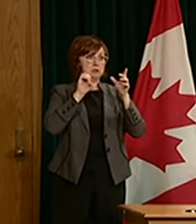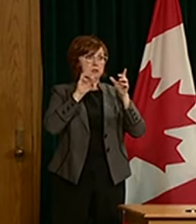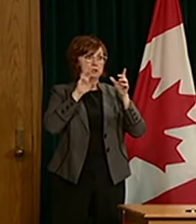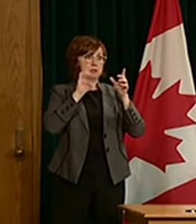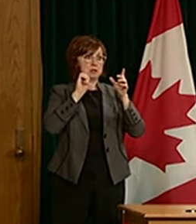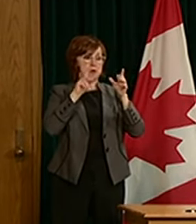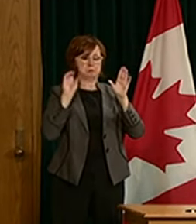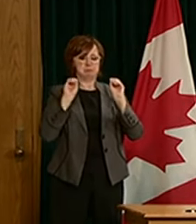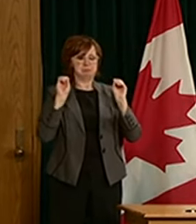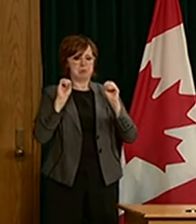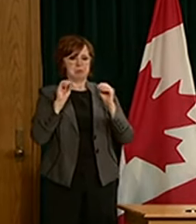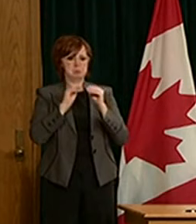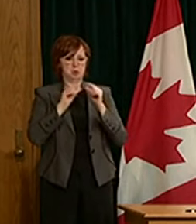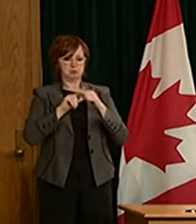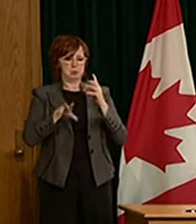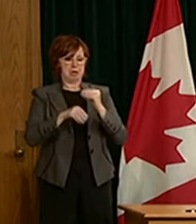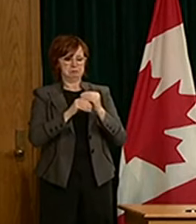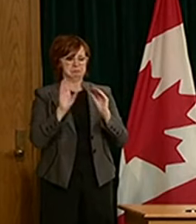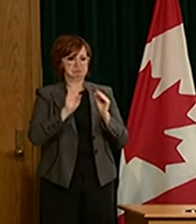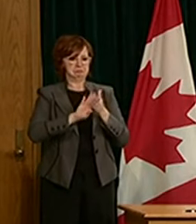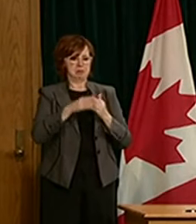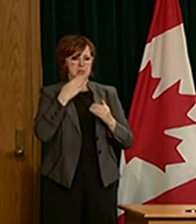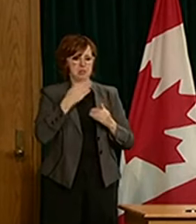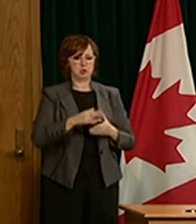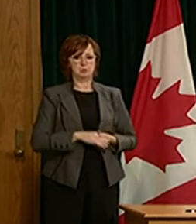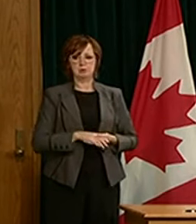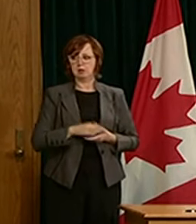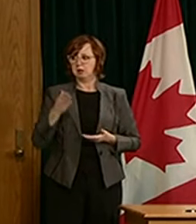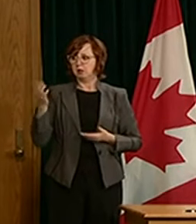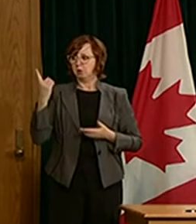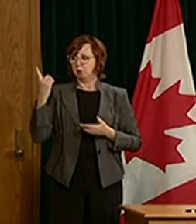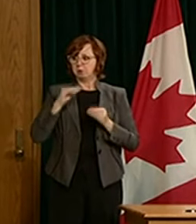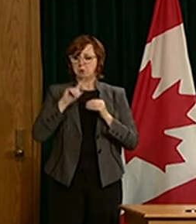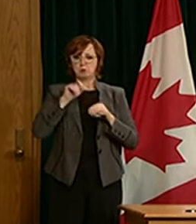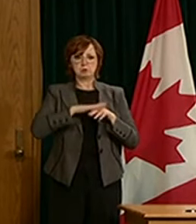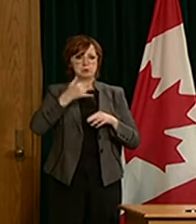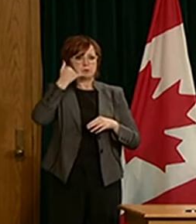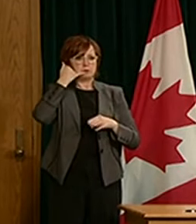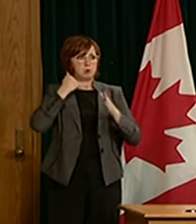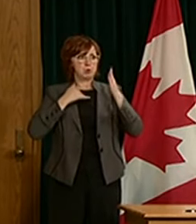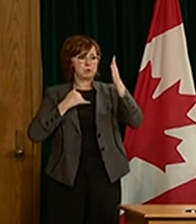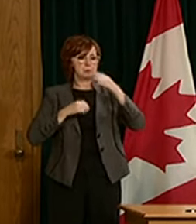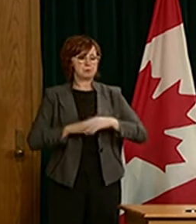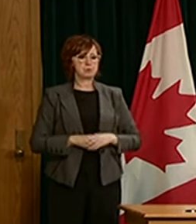I don't have anything to add. Thanks, Scott. We'll take another question on the line.